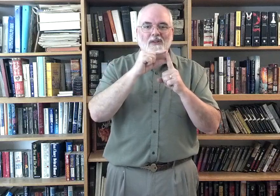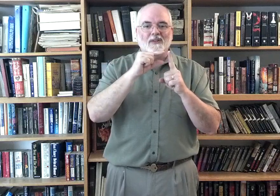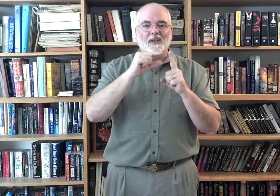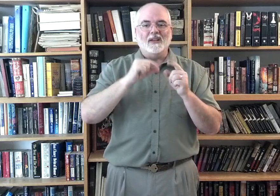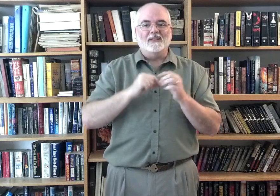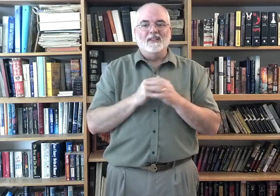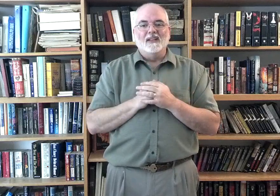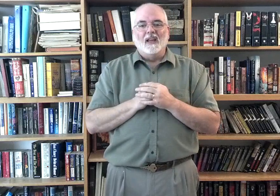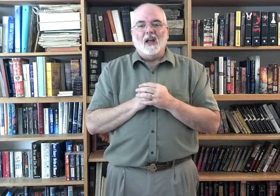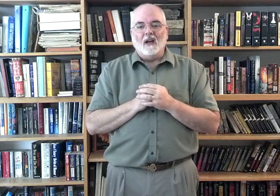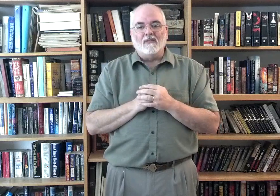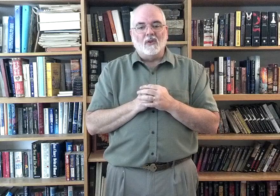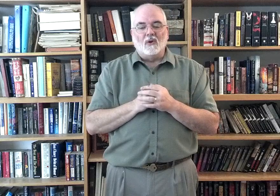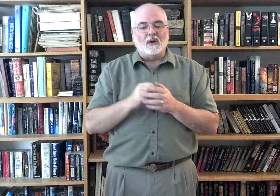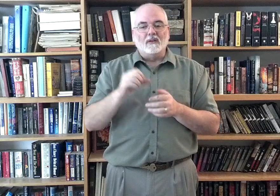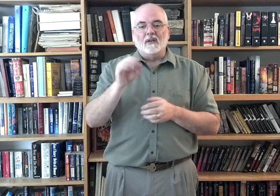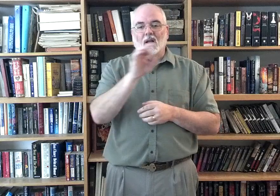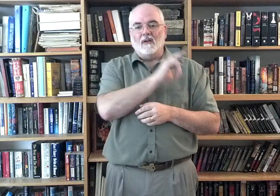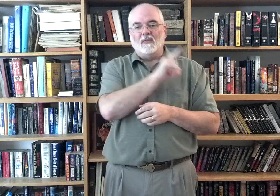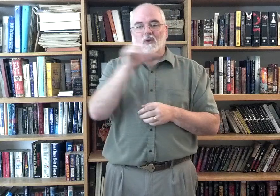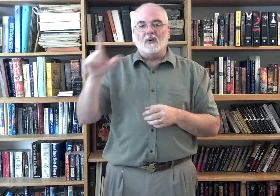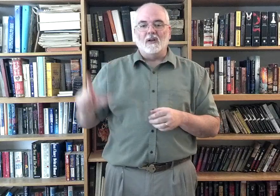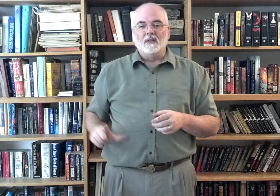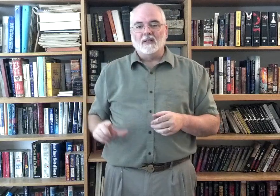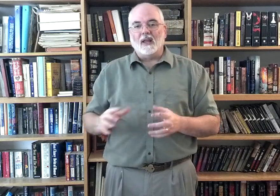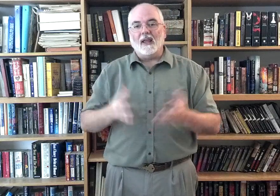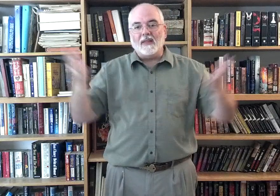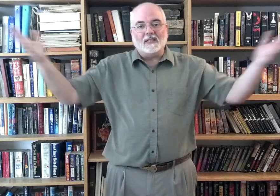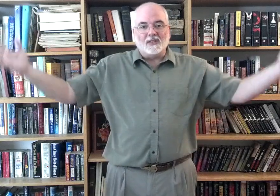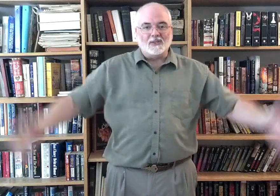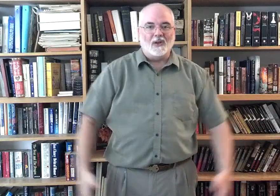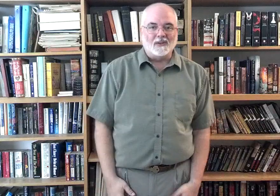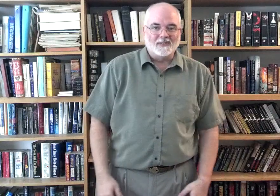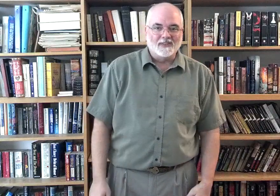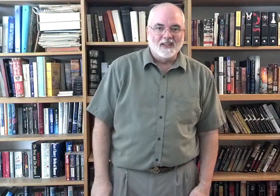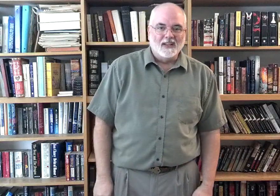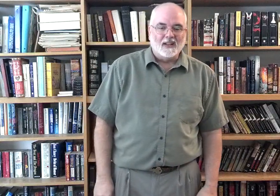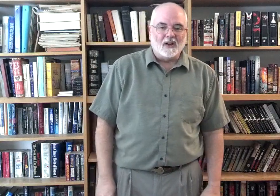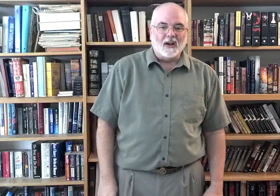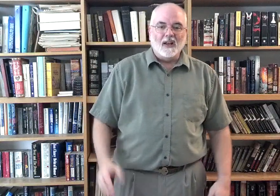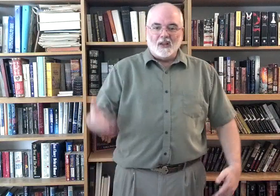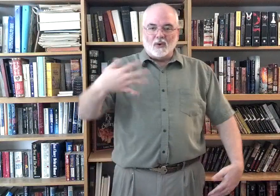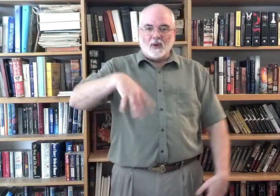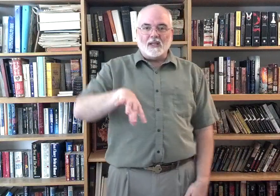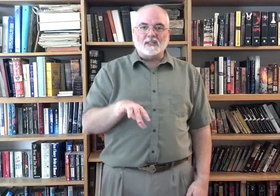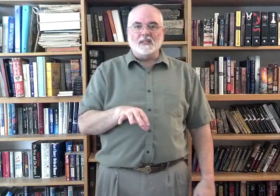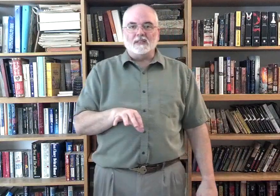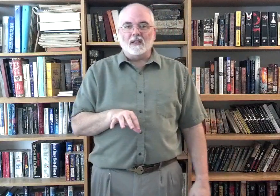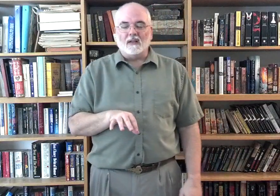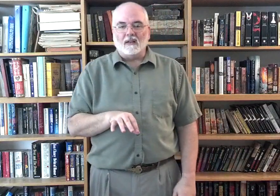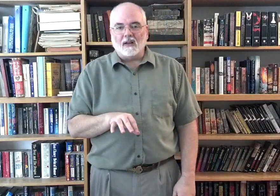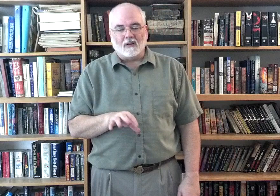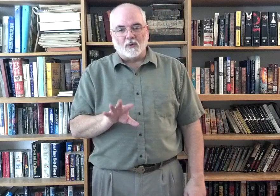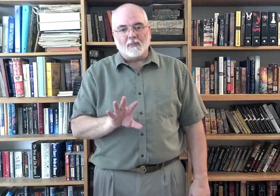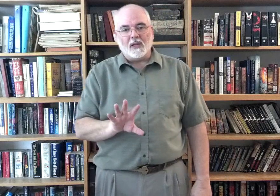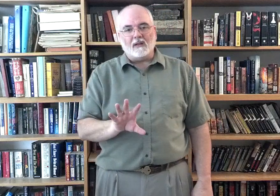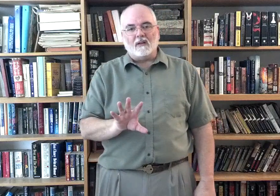okay? Of the Lord, of the Lord. And that's the song, all right? The rest is it'll repeat